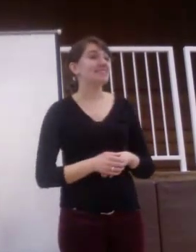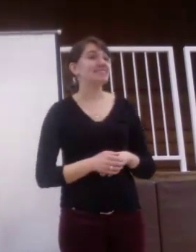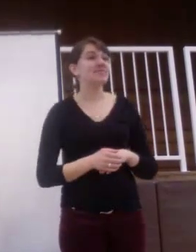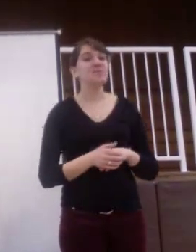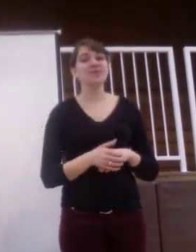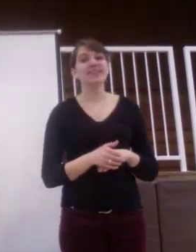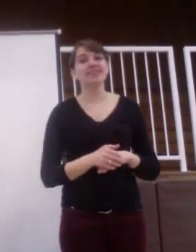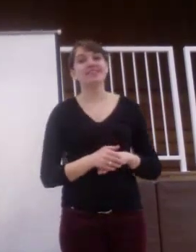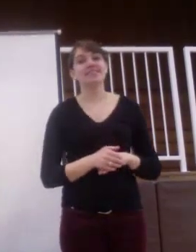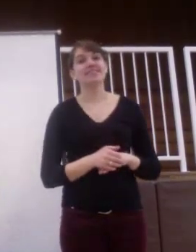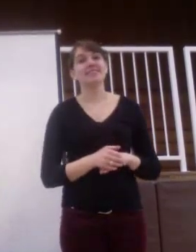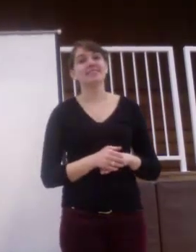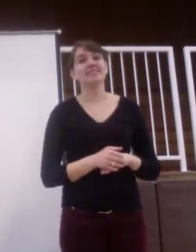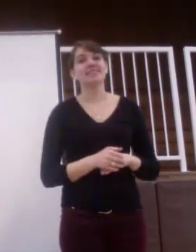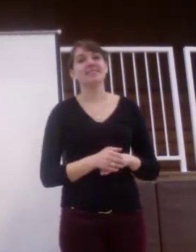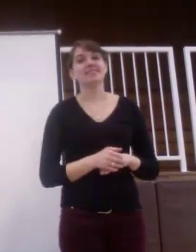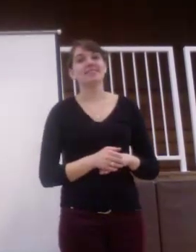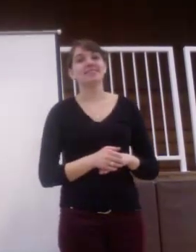Good morning.